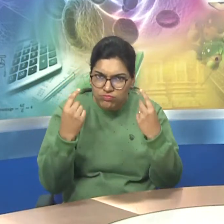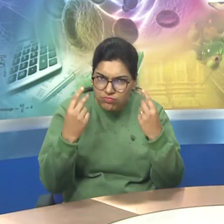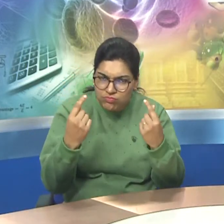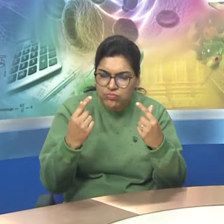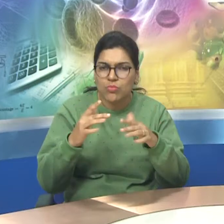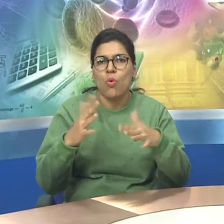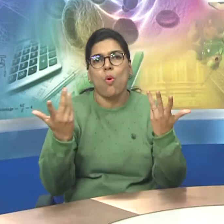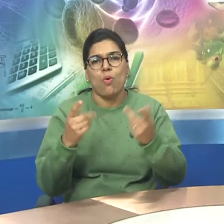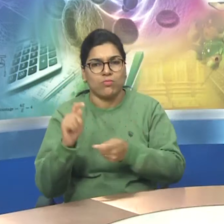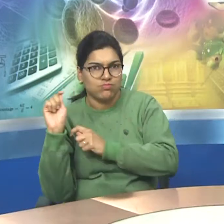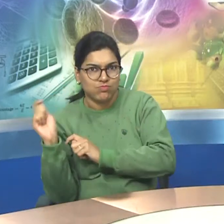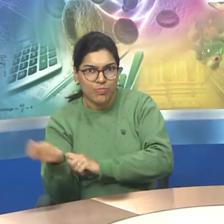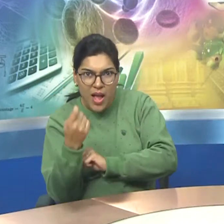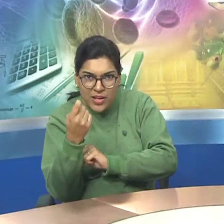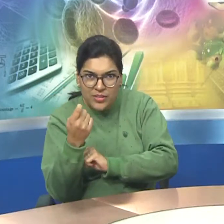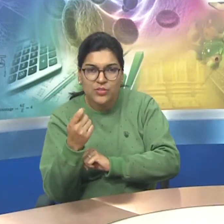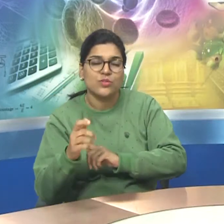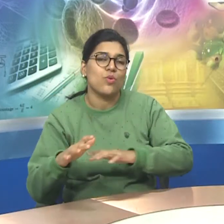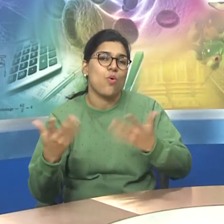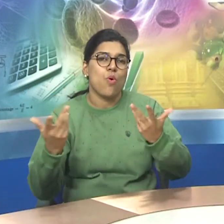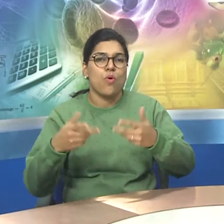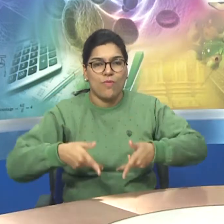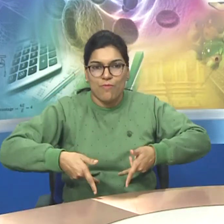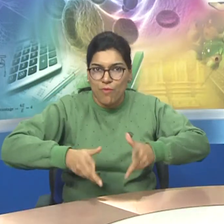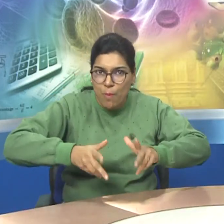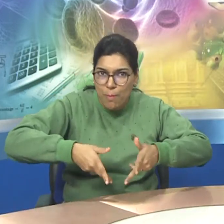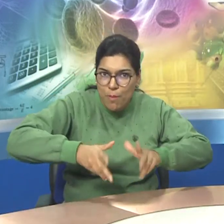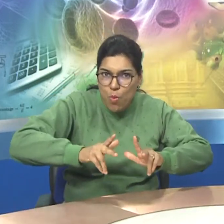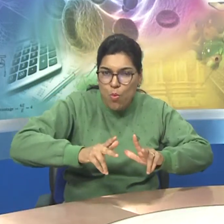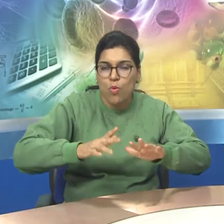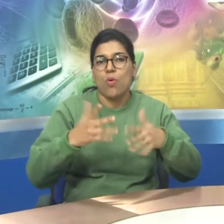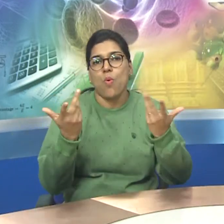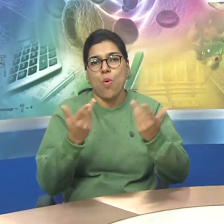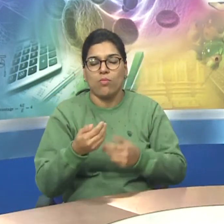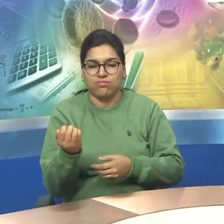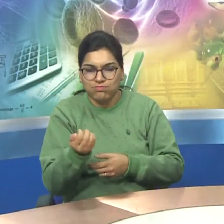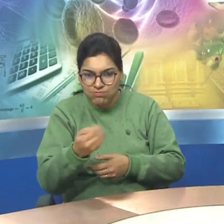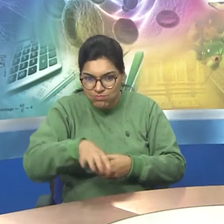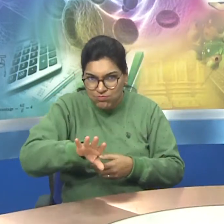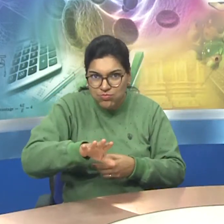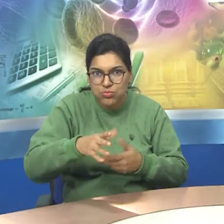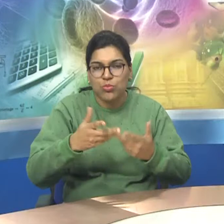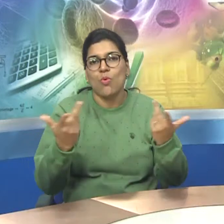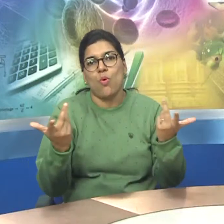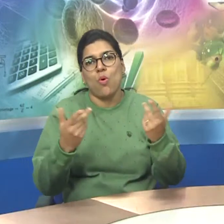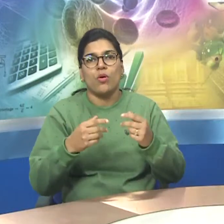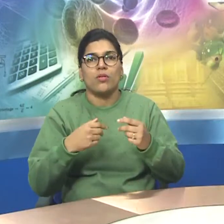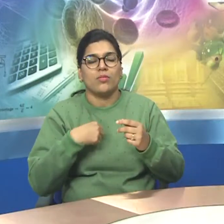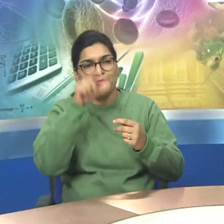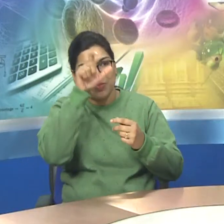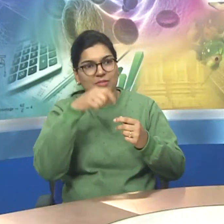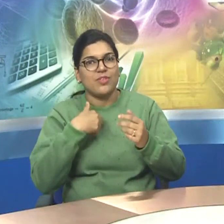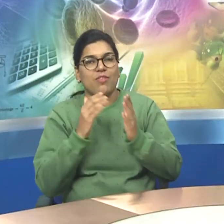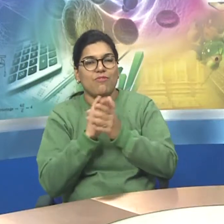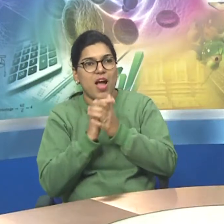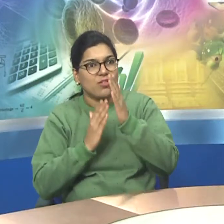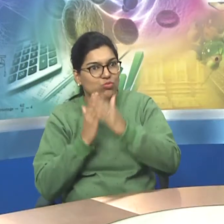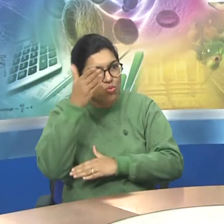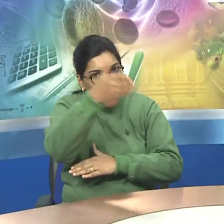which you like most, like listening music or playing football, cricket, playing Ludo,